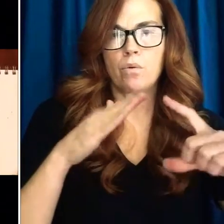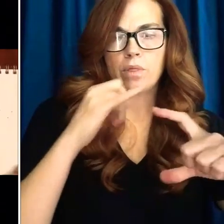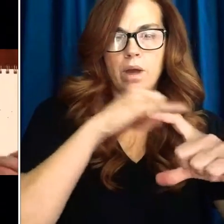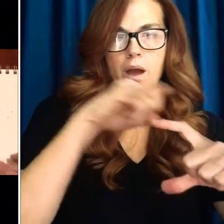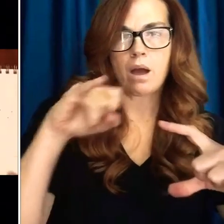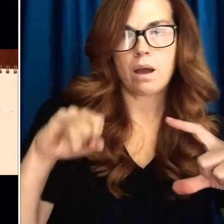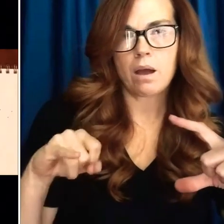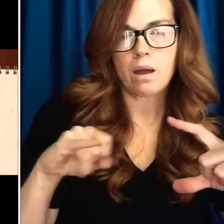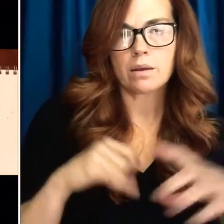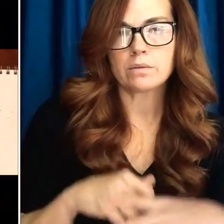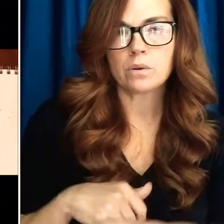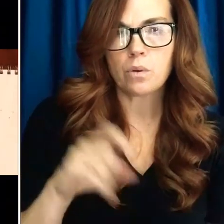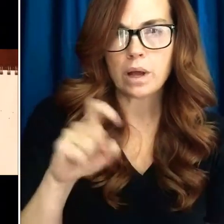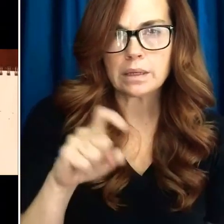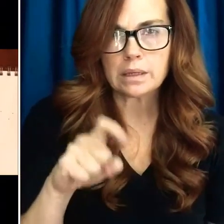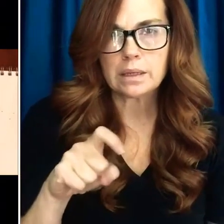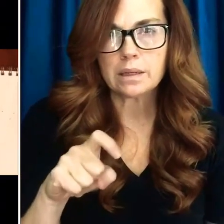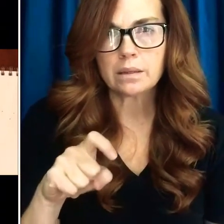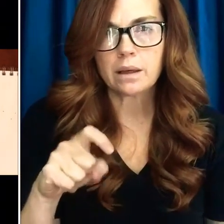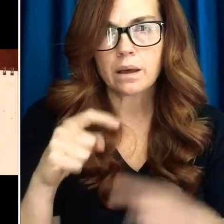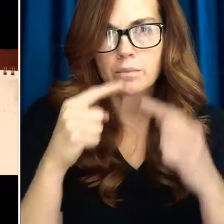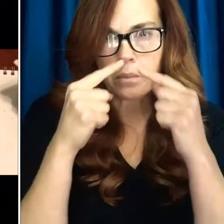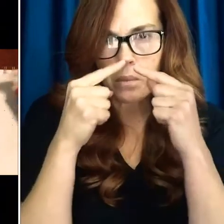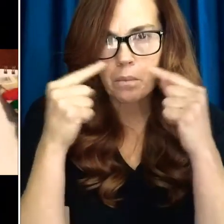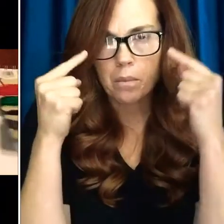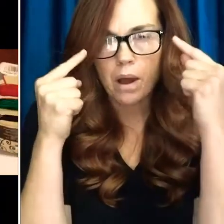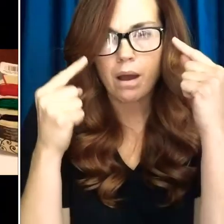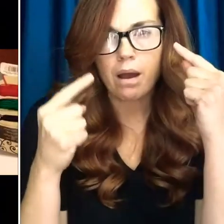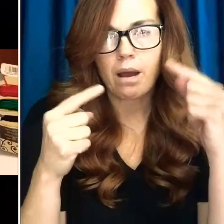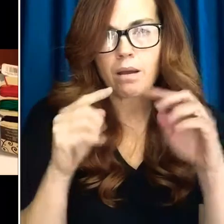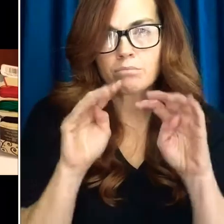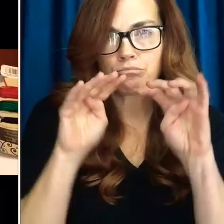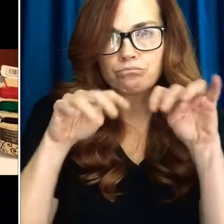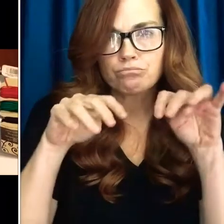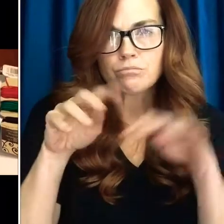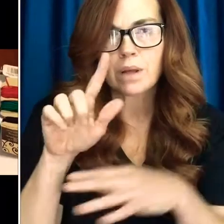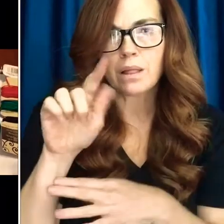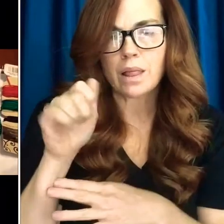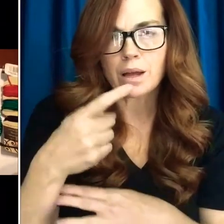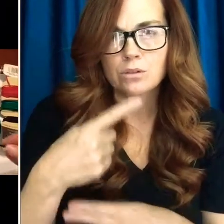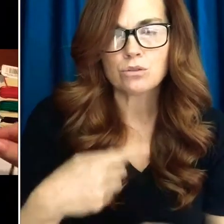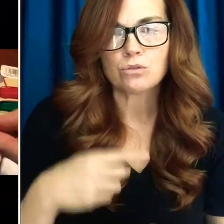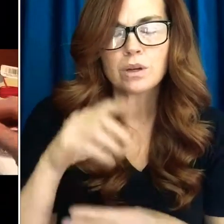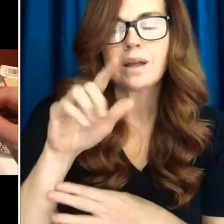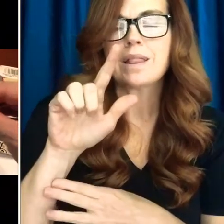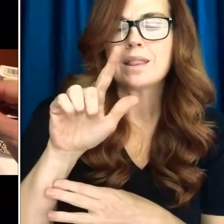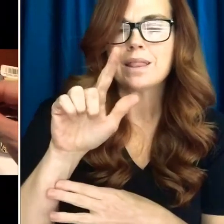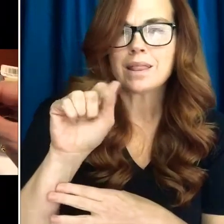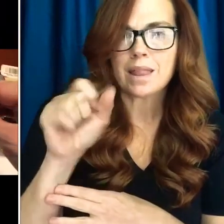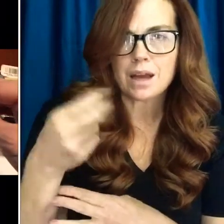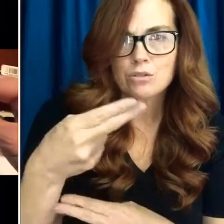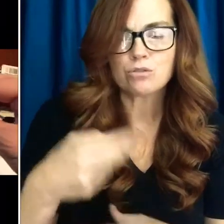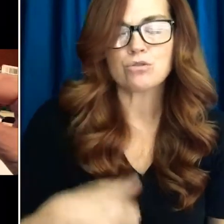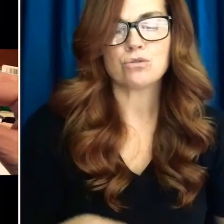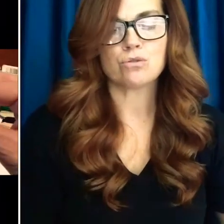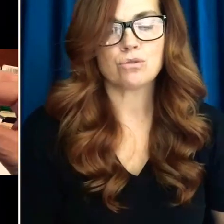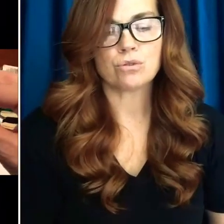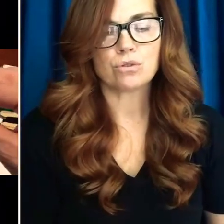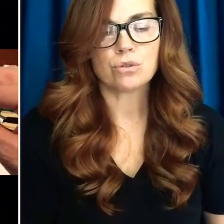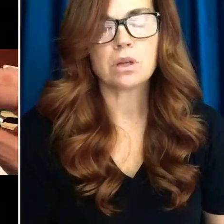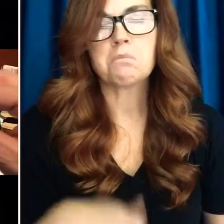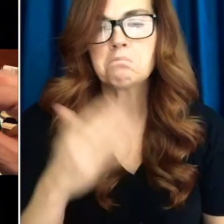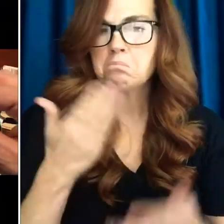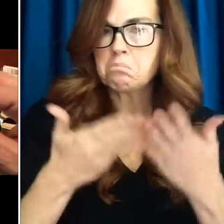lines. I need the eyelashes. I found some string that I kind of frayed a little bit to possibly use